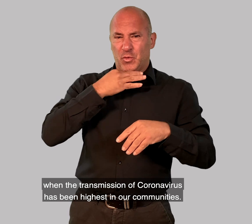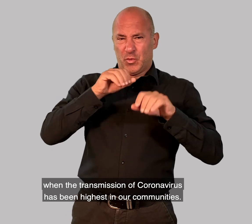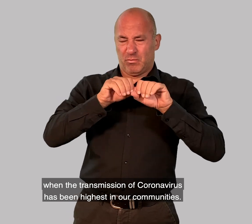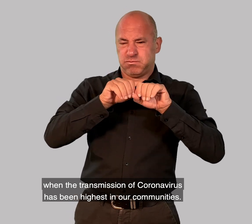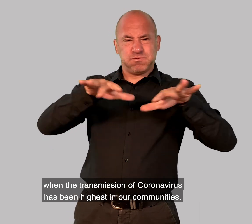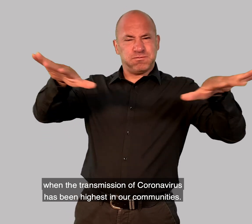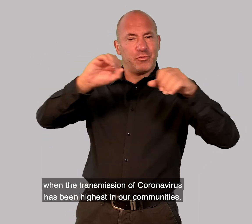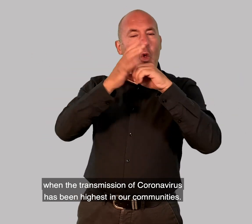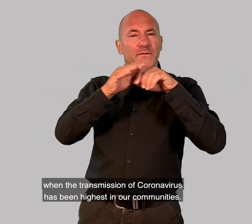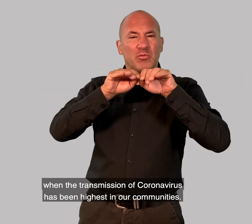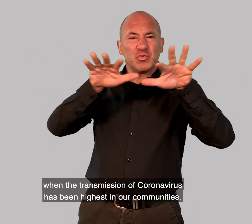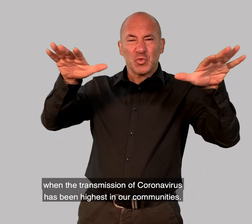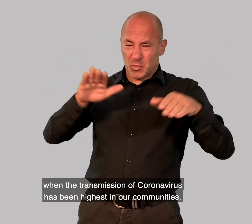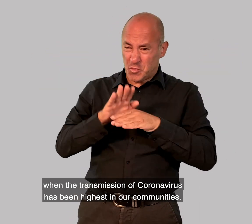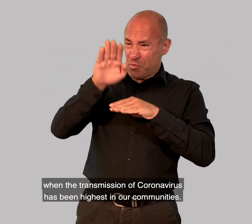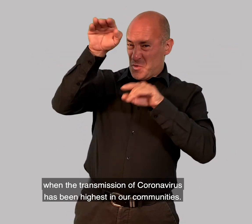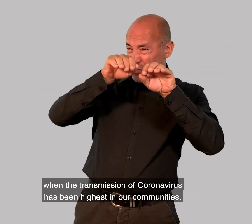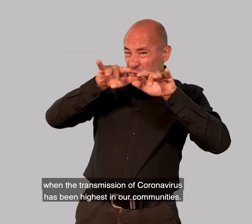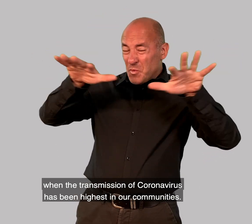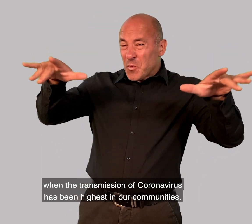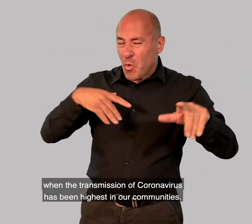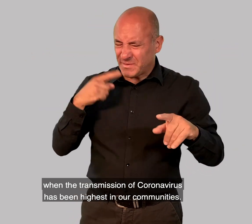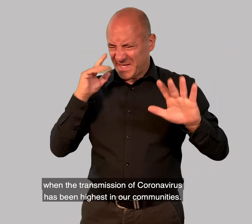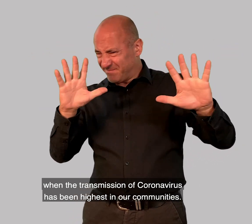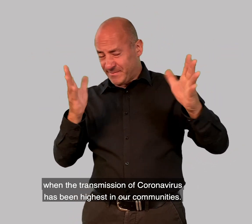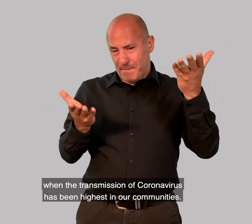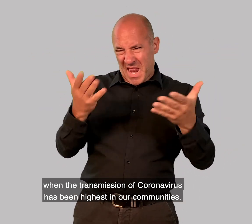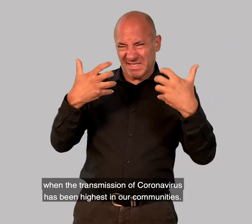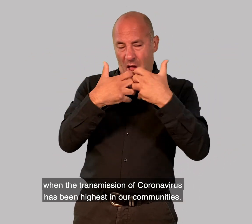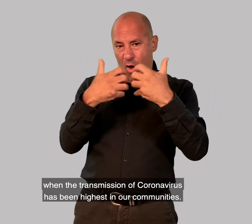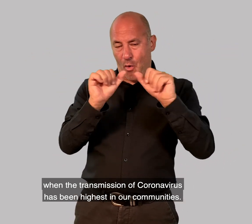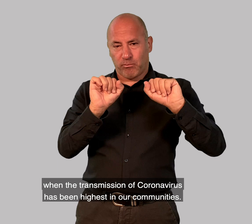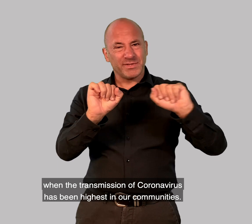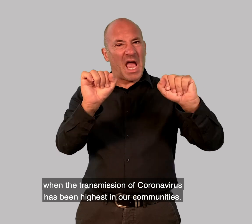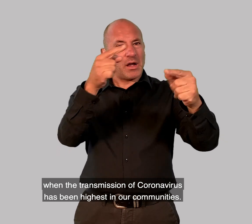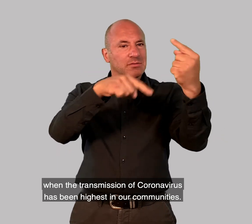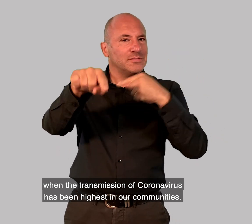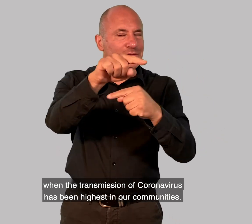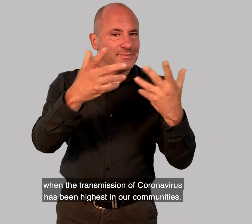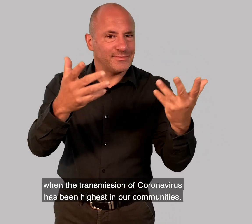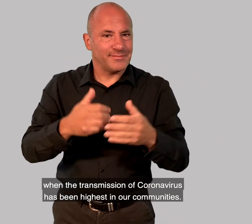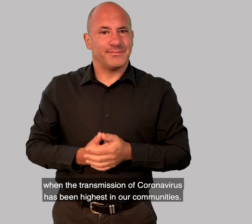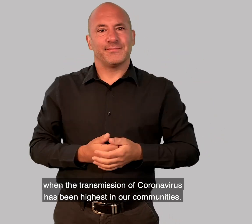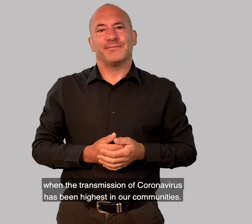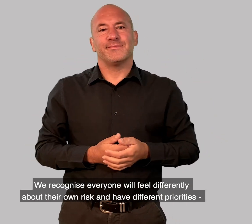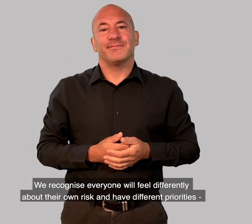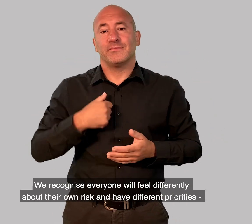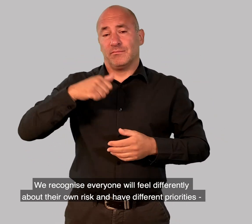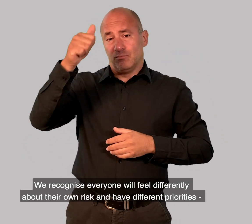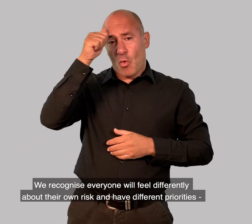coronavirus has been highest in our communities. We recognise everyone